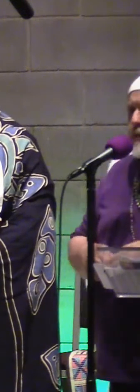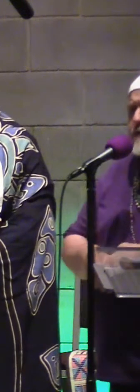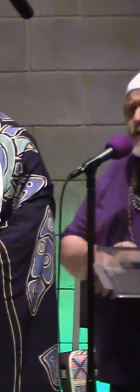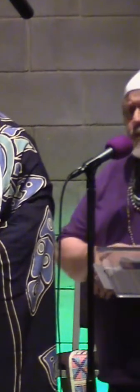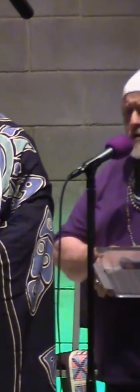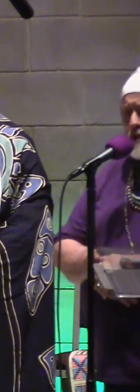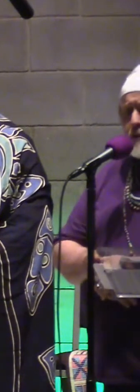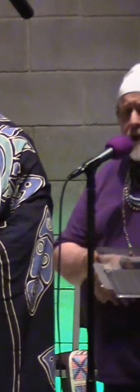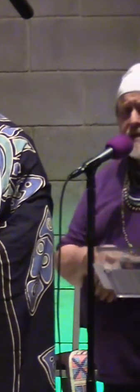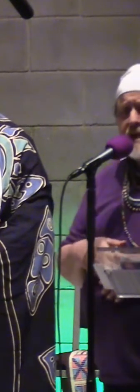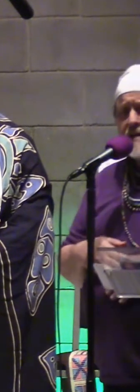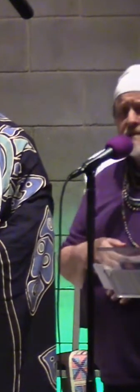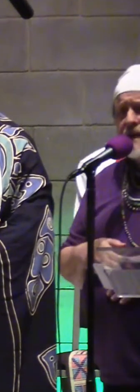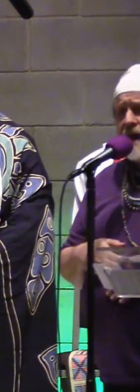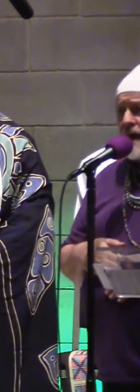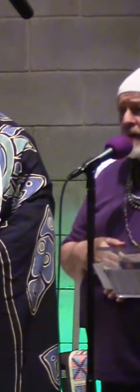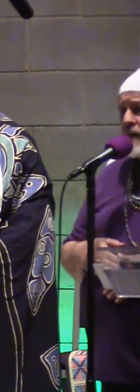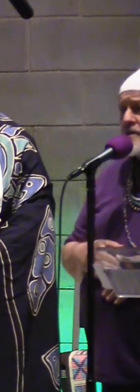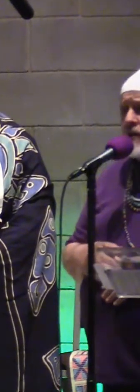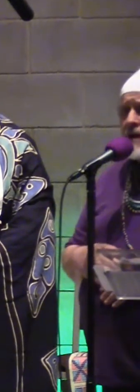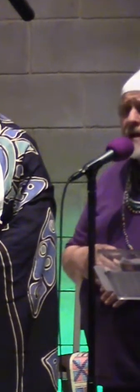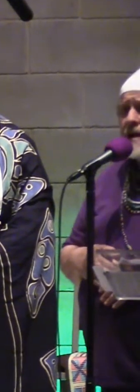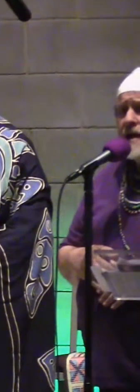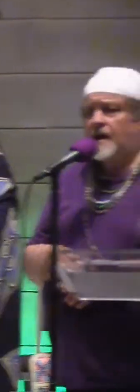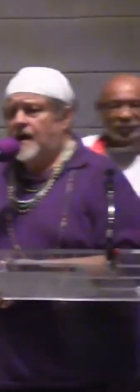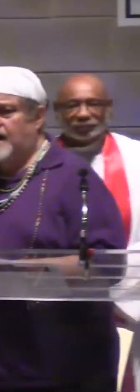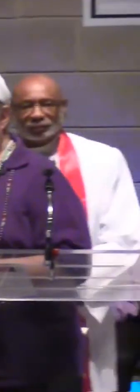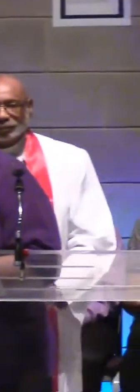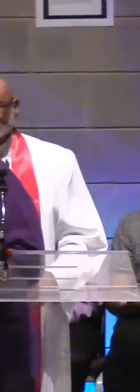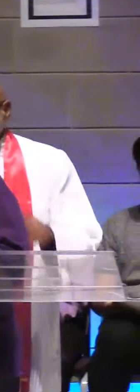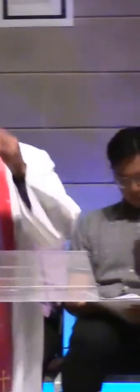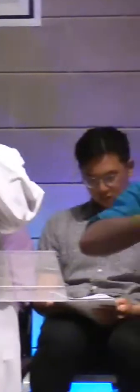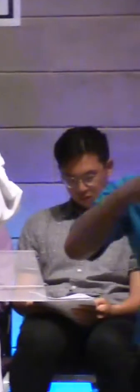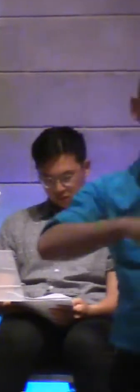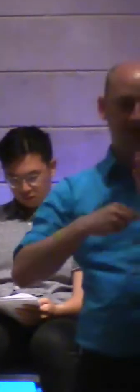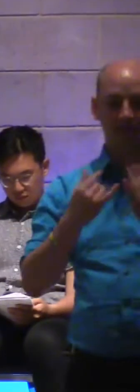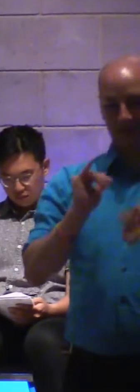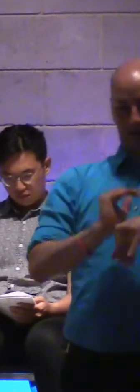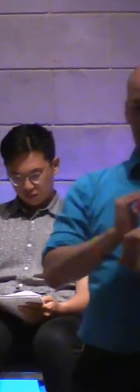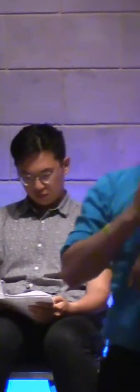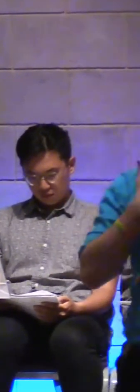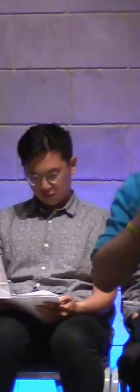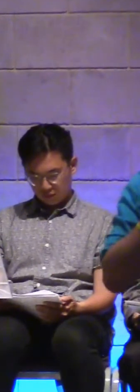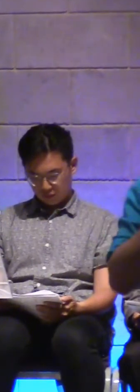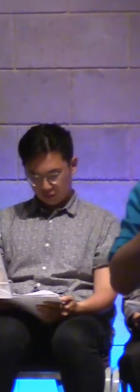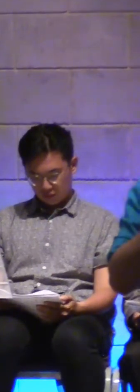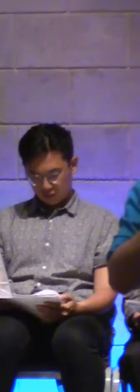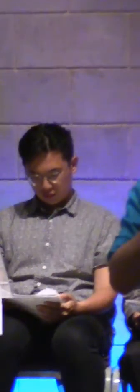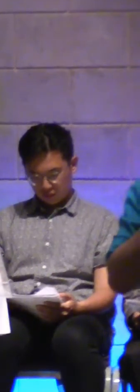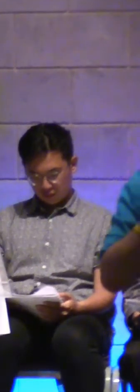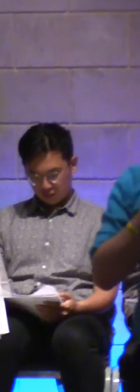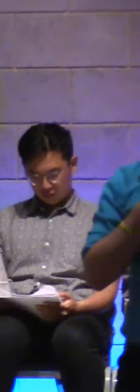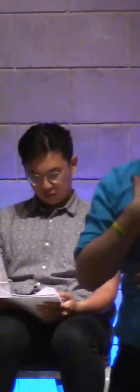I put a few words in the bulletin, and tonight I can hardly talk. That has been,